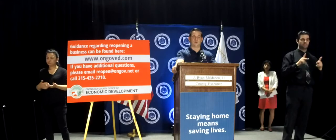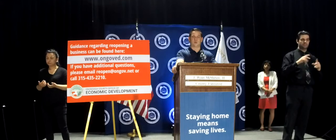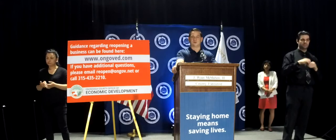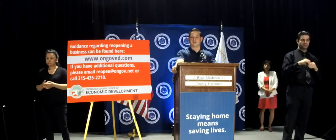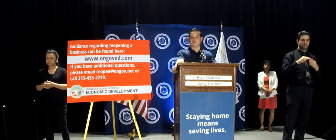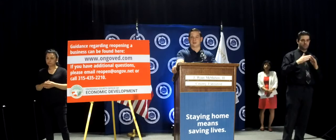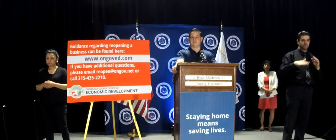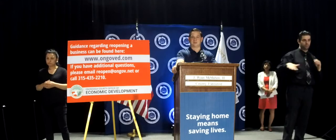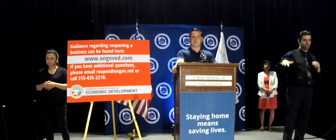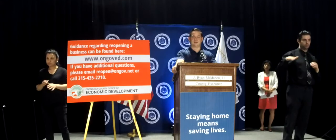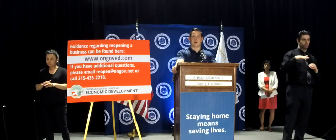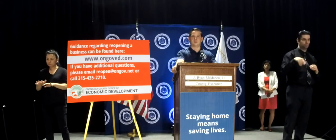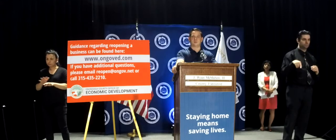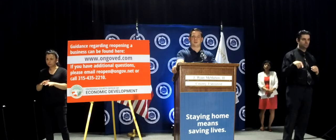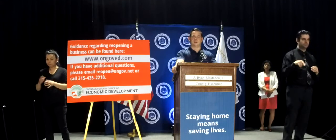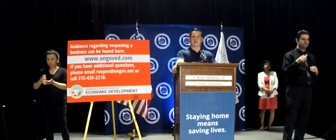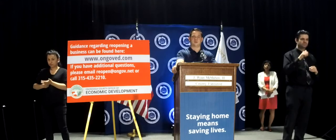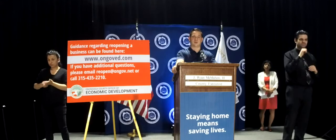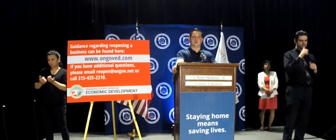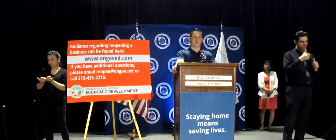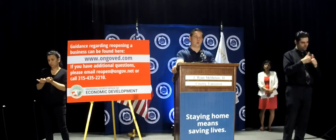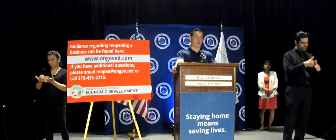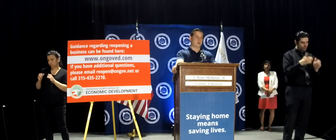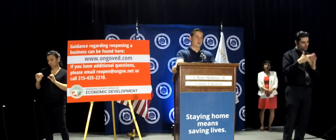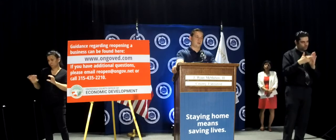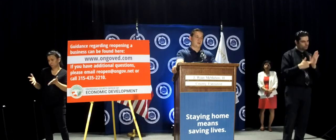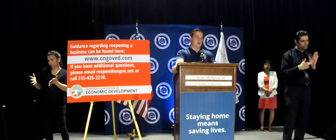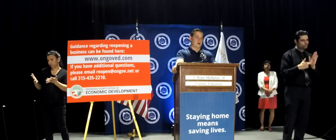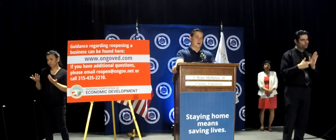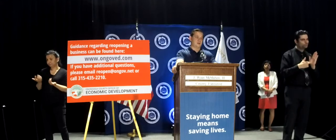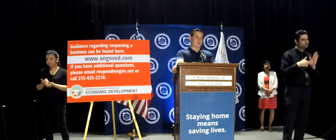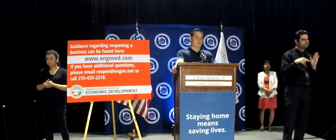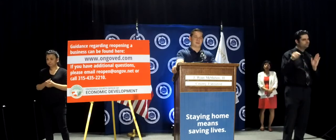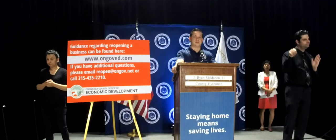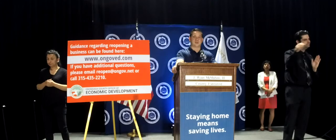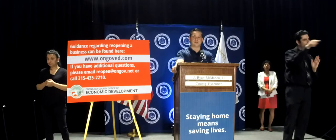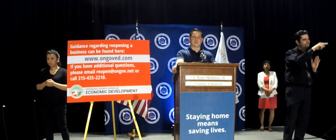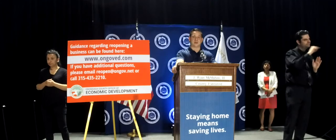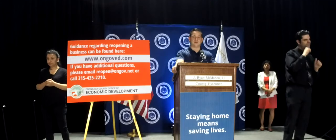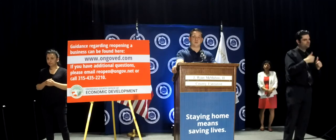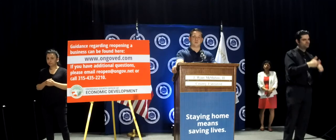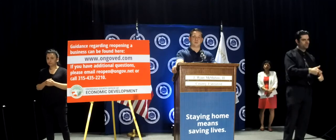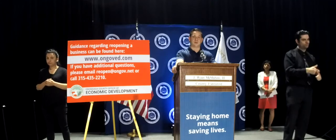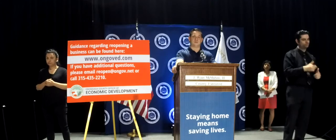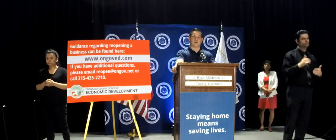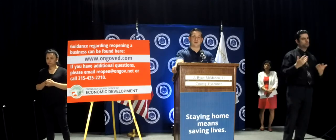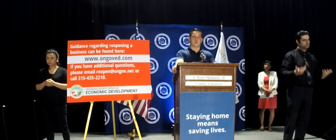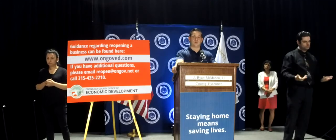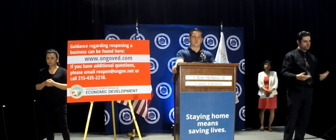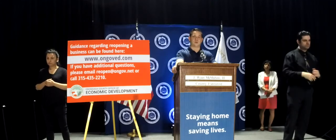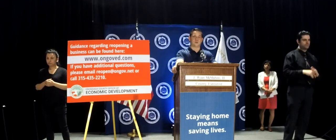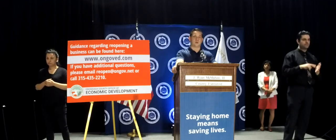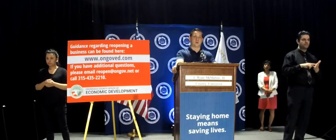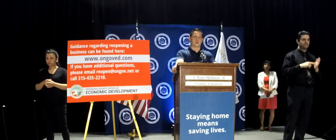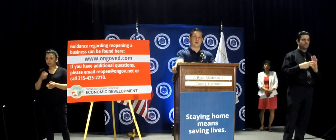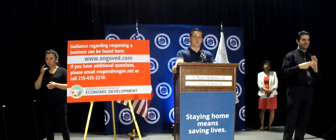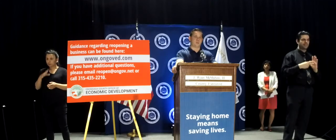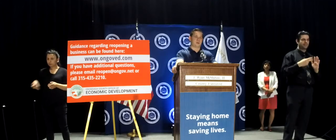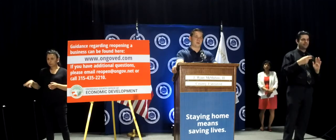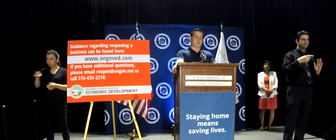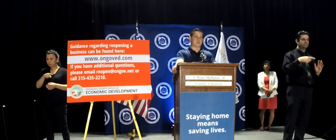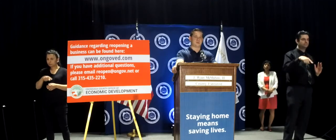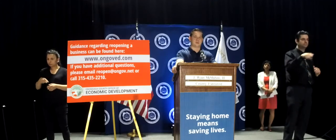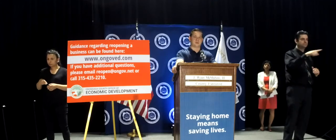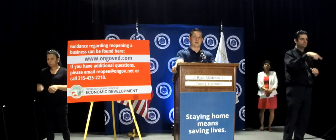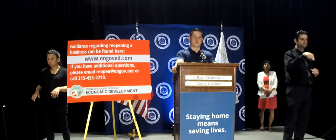don't follow the rules all the time. It's always been the case with every rule. I'm not suggesting any of you didn't follow all the rules while you were growing up,